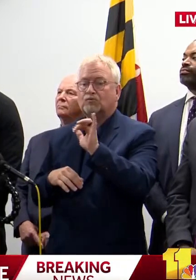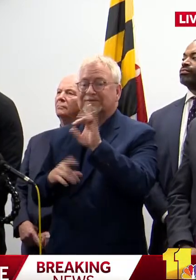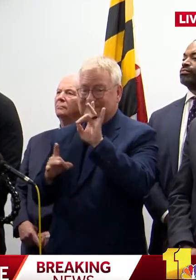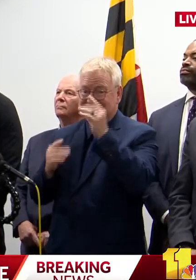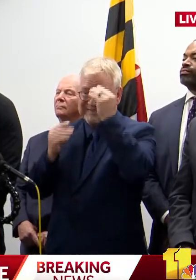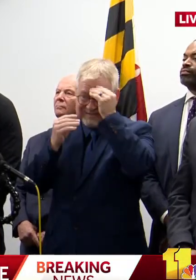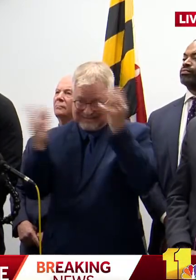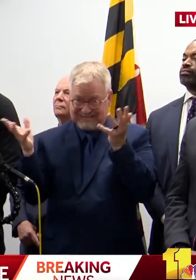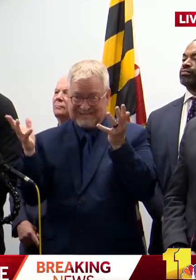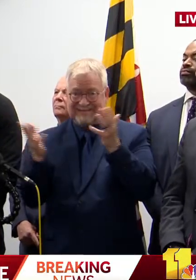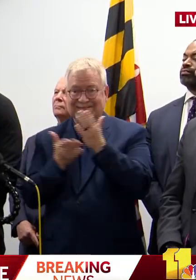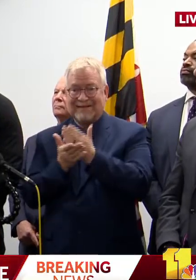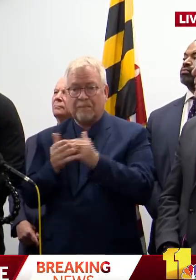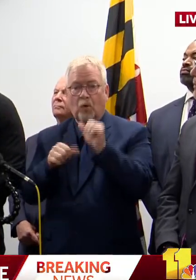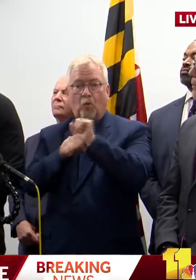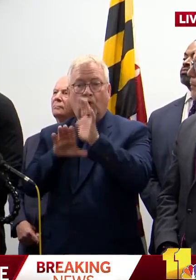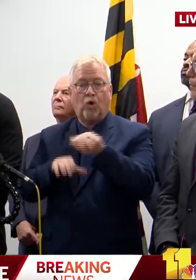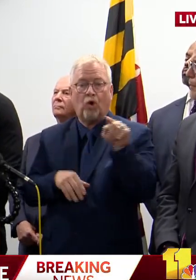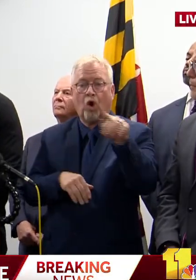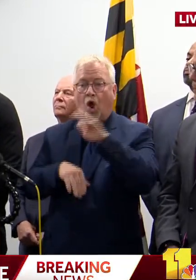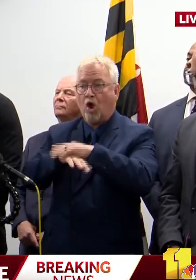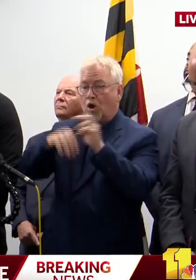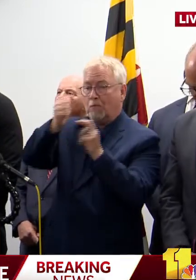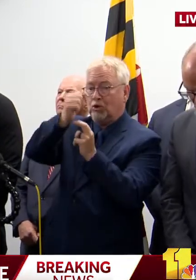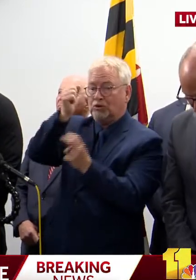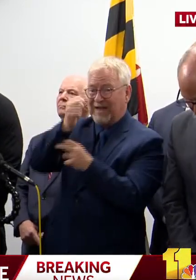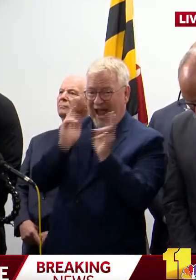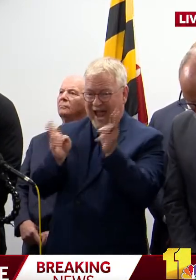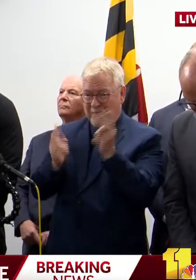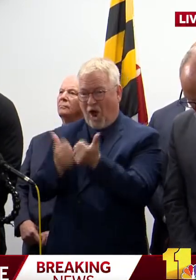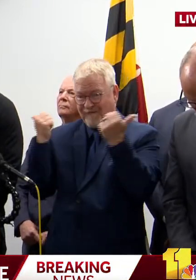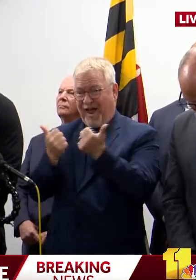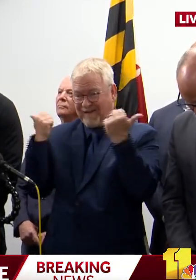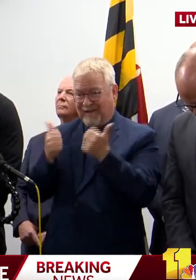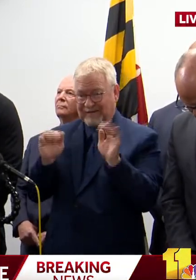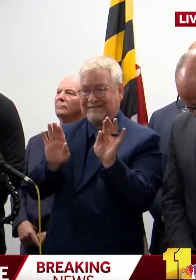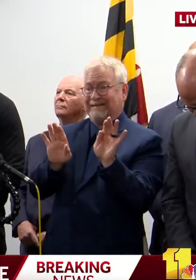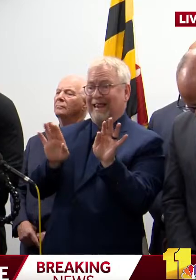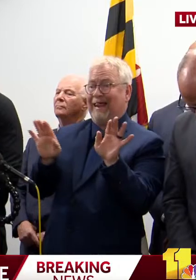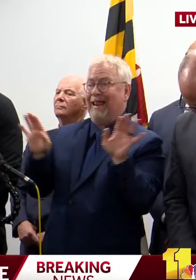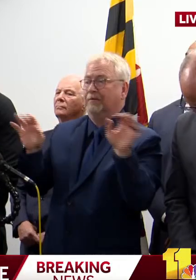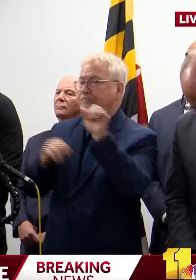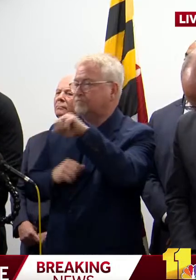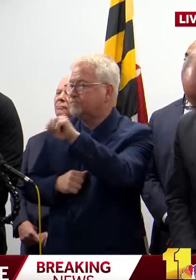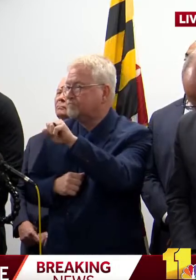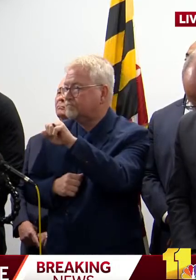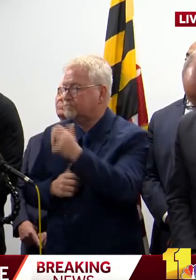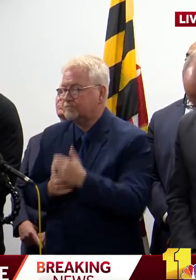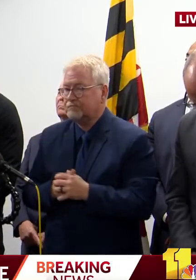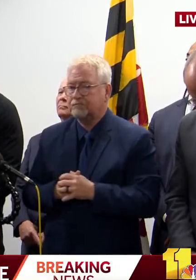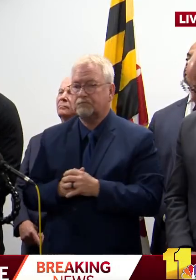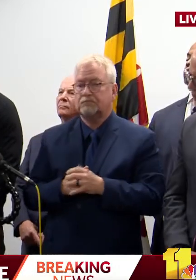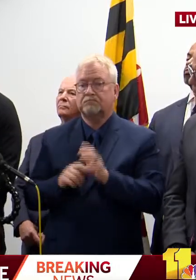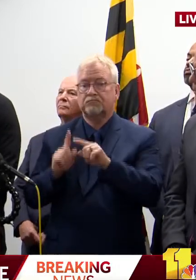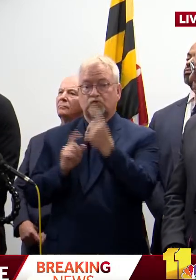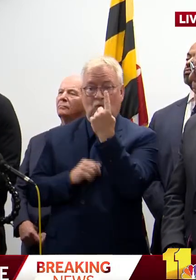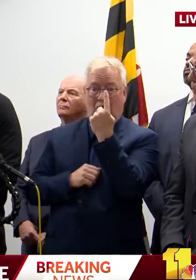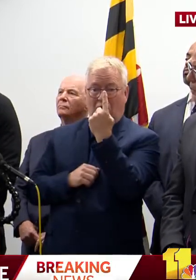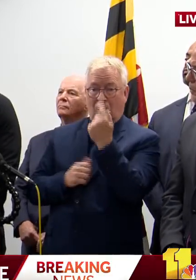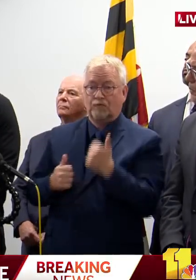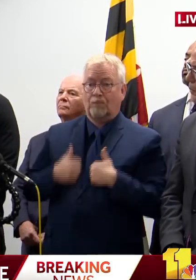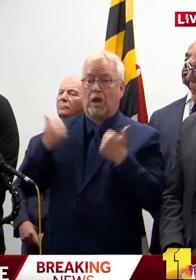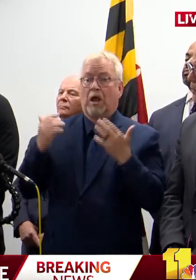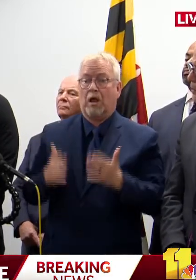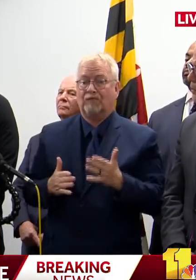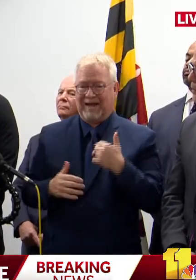notify some of the workers and people on the bridge that they needed to move off the bridge. In fact, one of the survivors who I